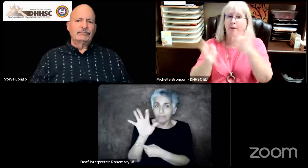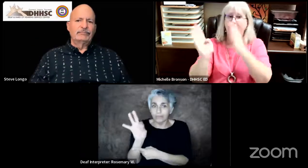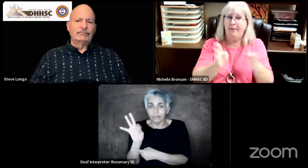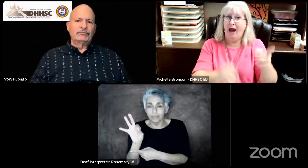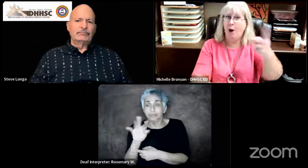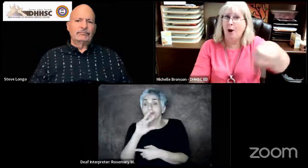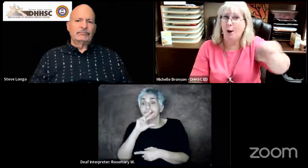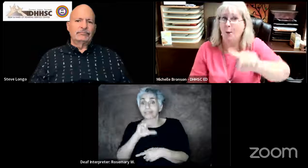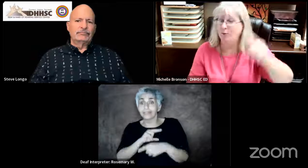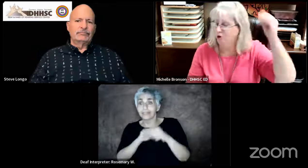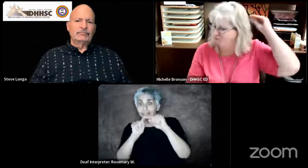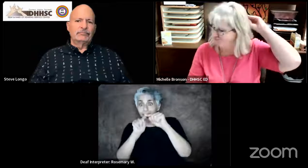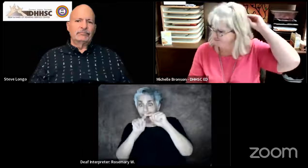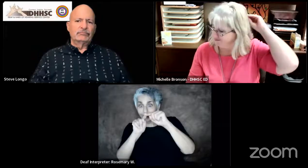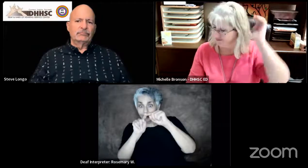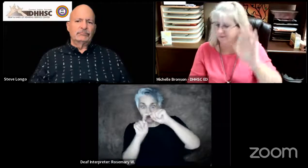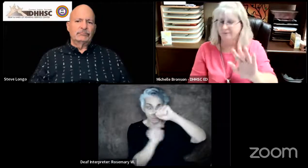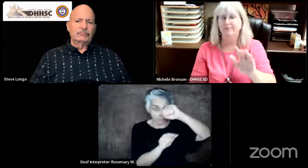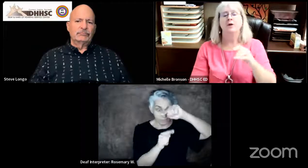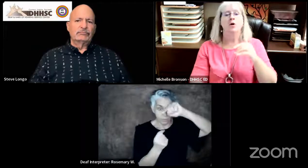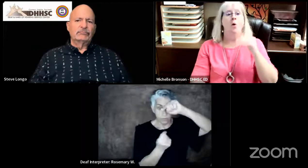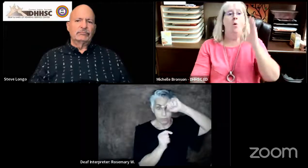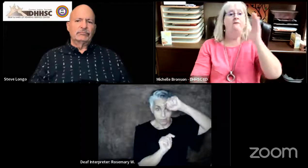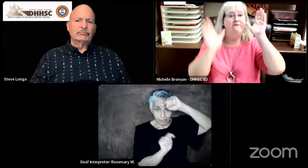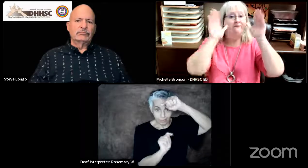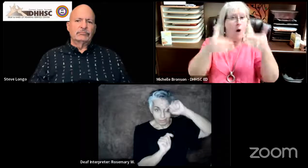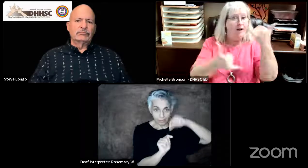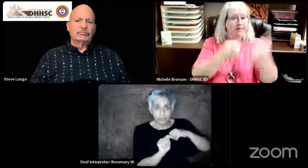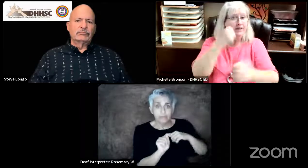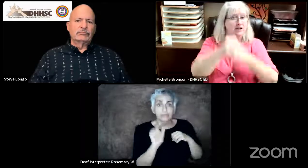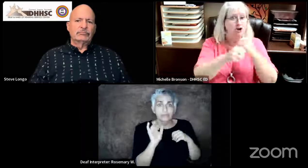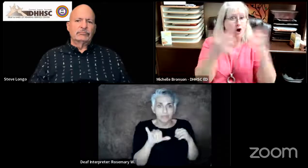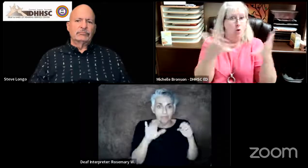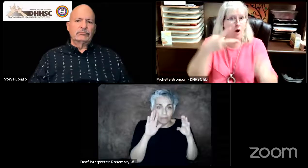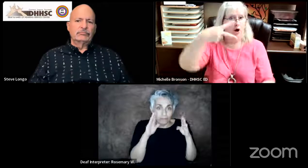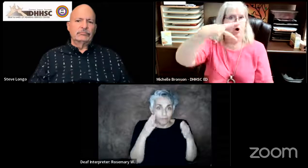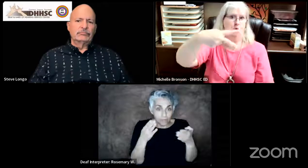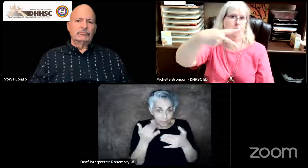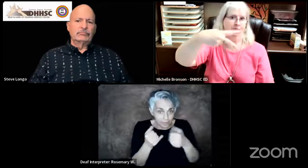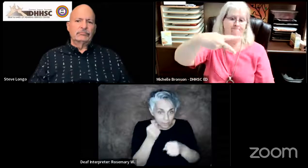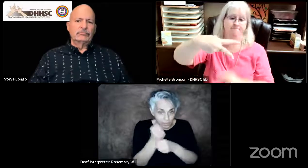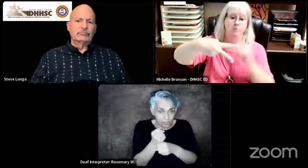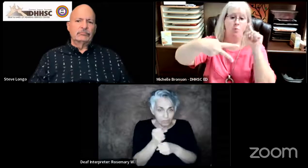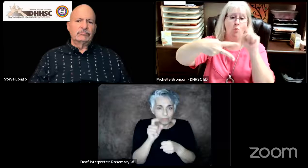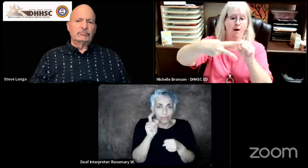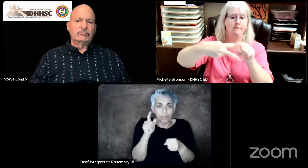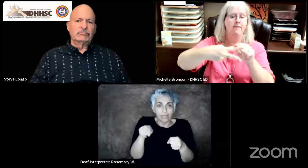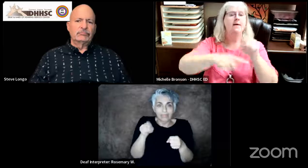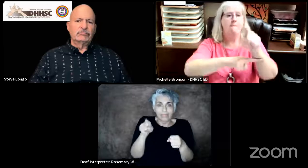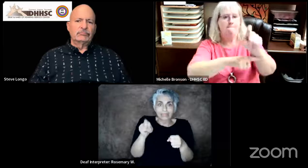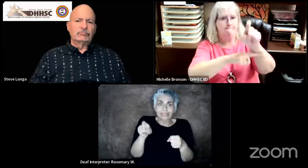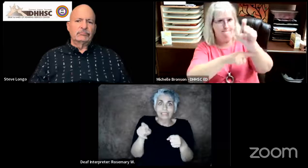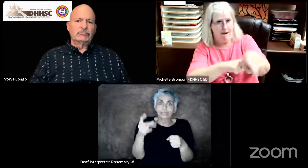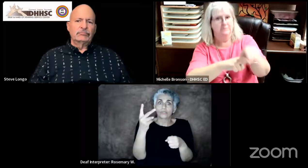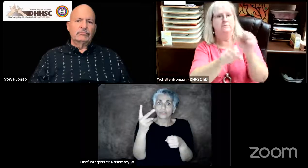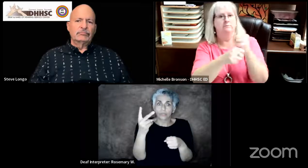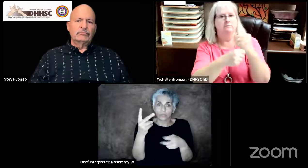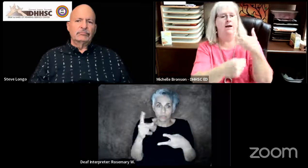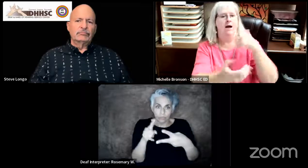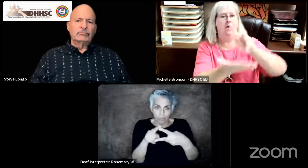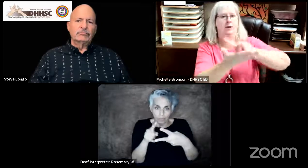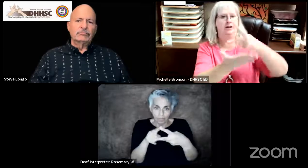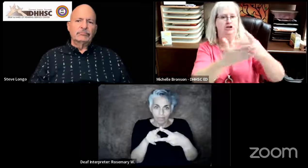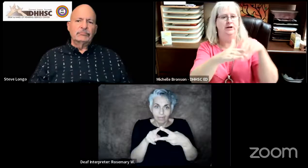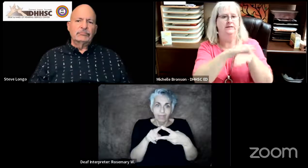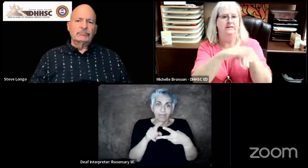after Thanksgiving. I want you all to be prepared and have that kind of marinating in the back of your mind. We're going to have 2 focuses,